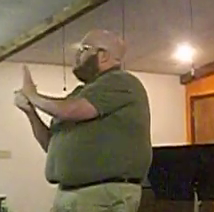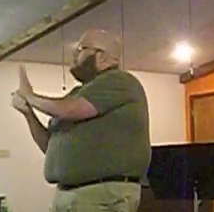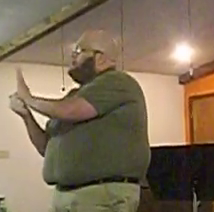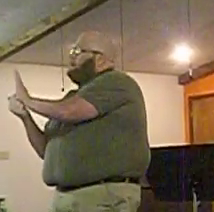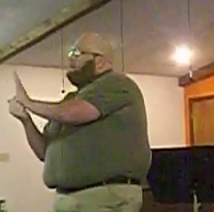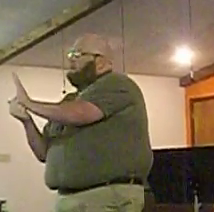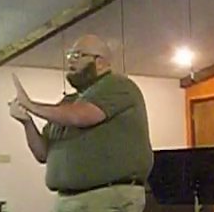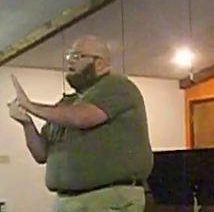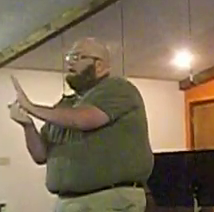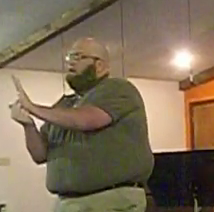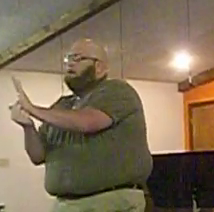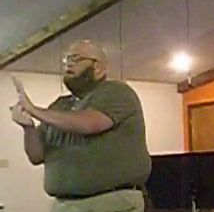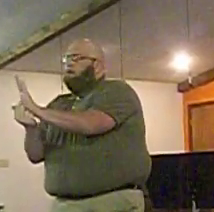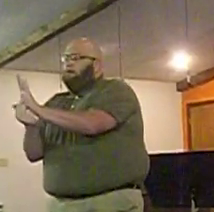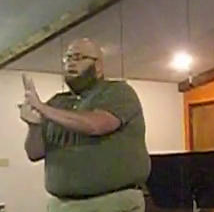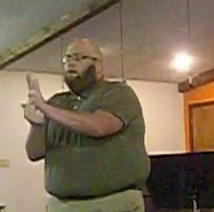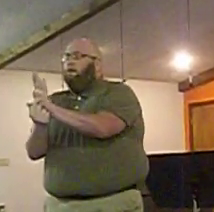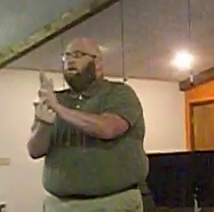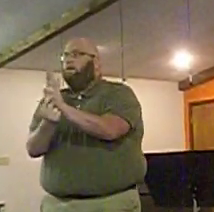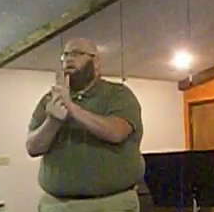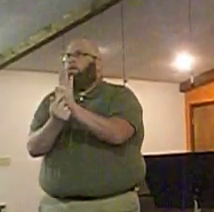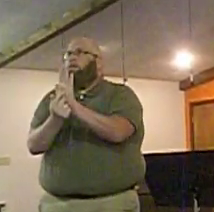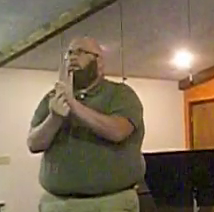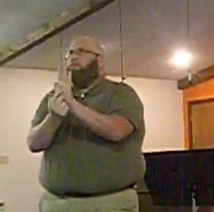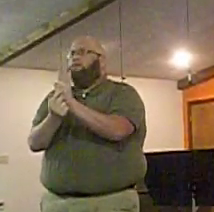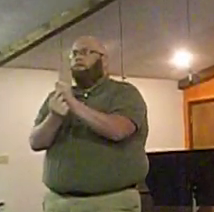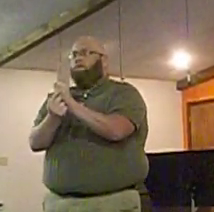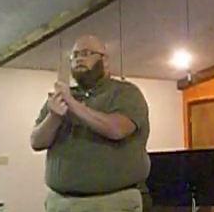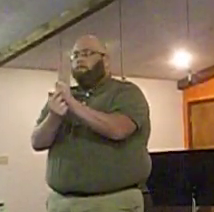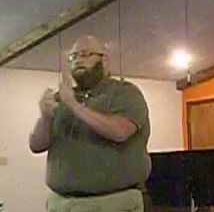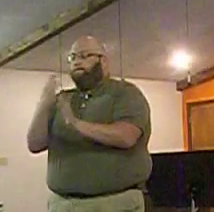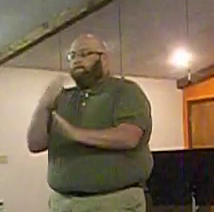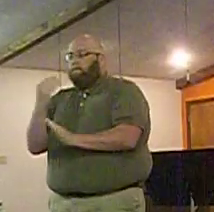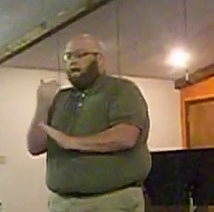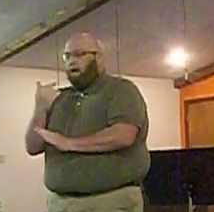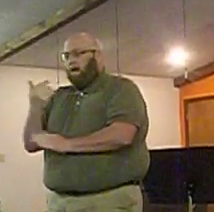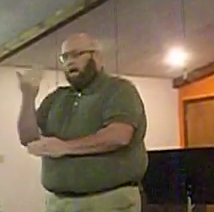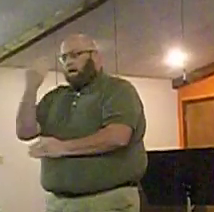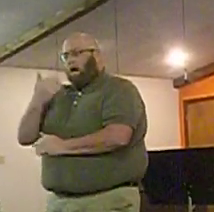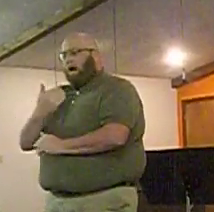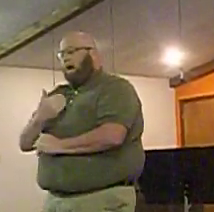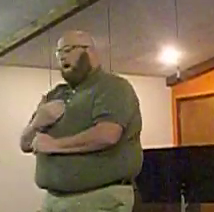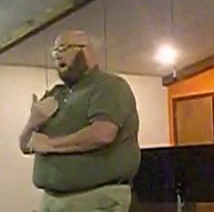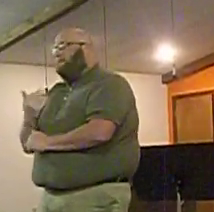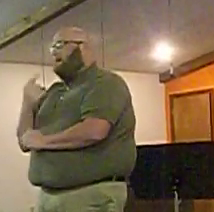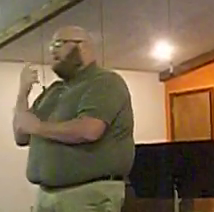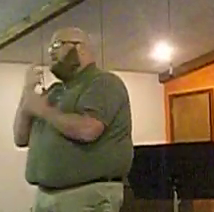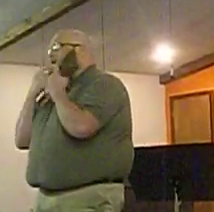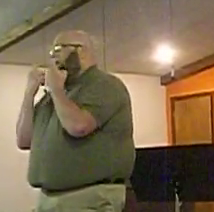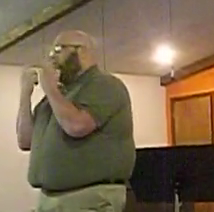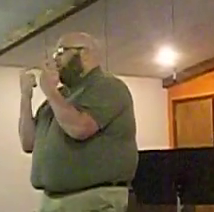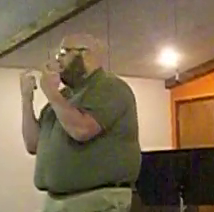and I'm the one to